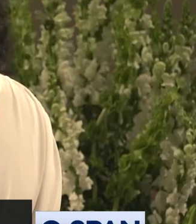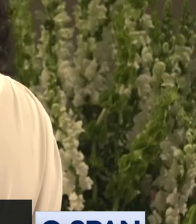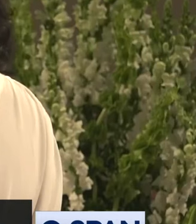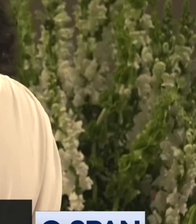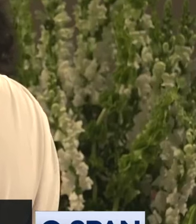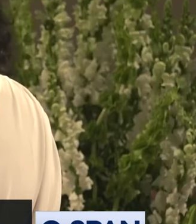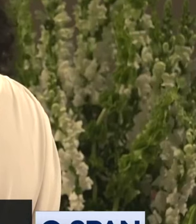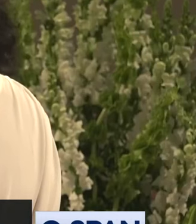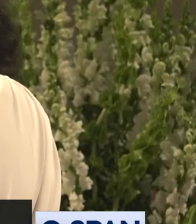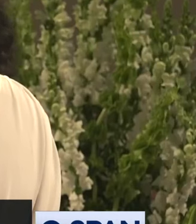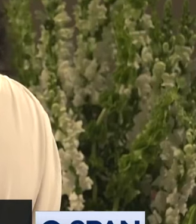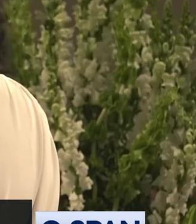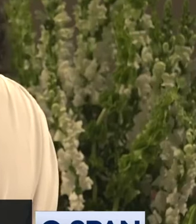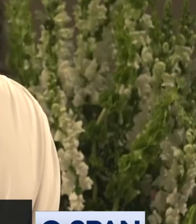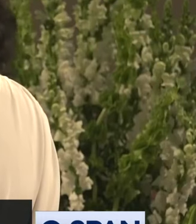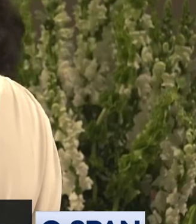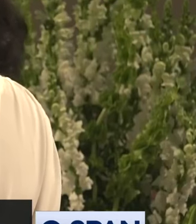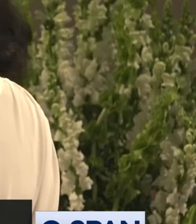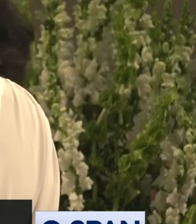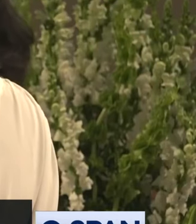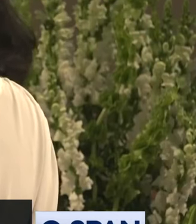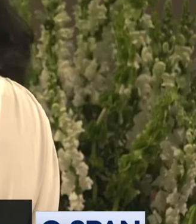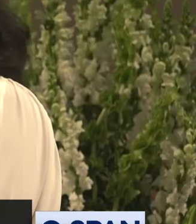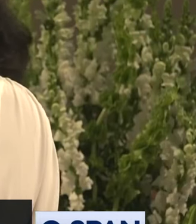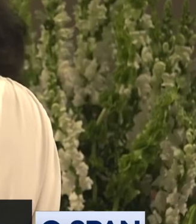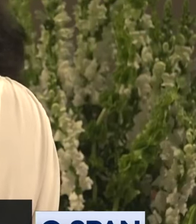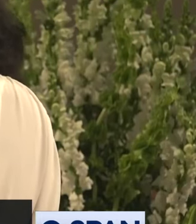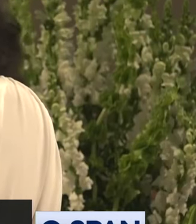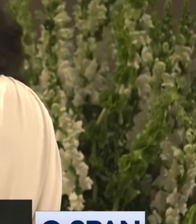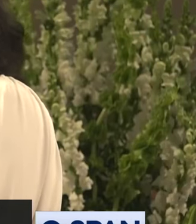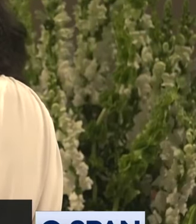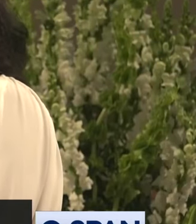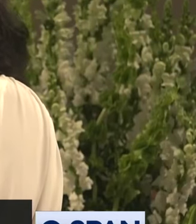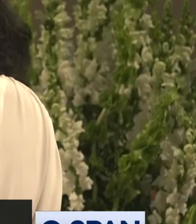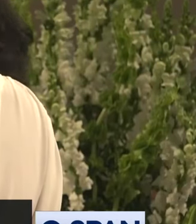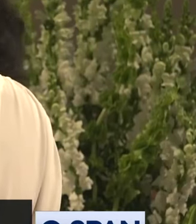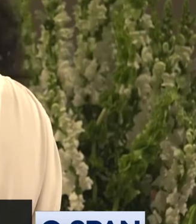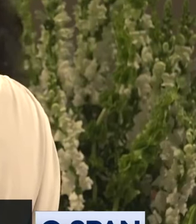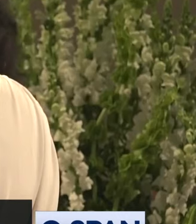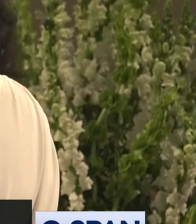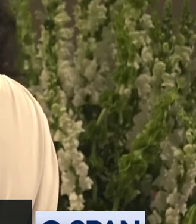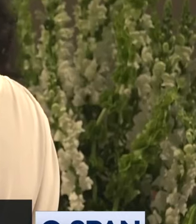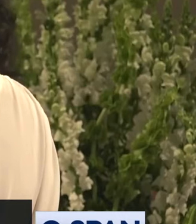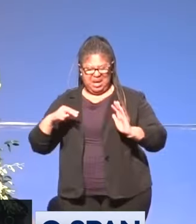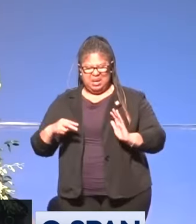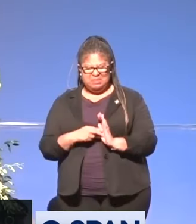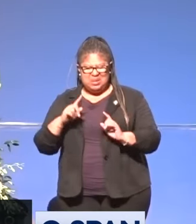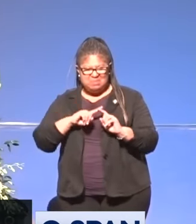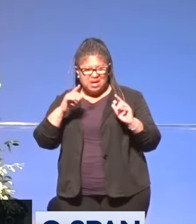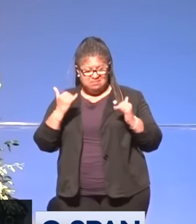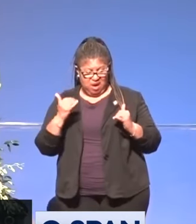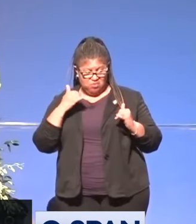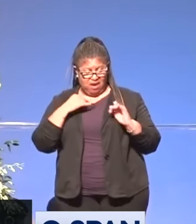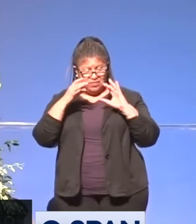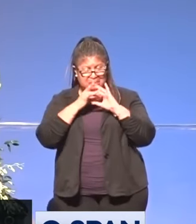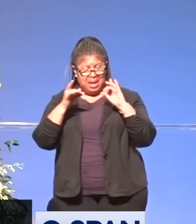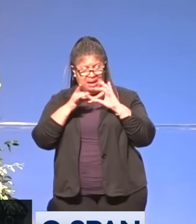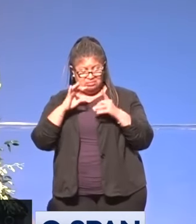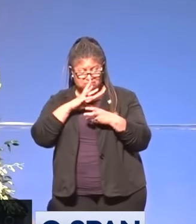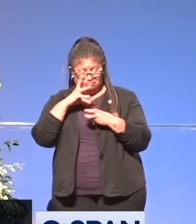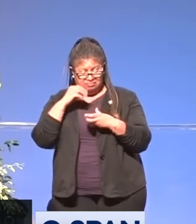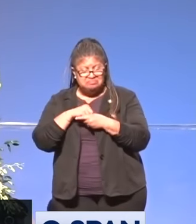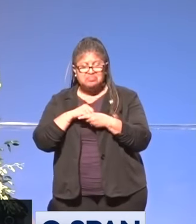family and not just blood made them kinfolk. But there's a message in it all